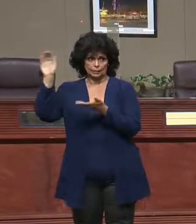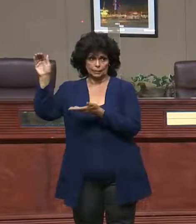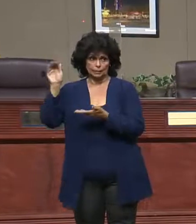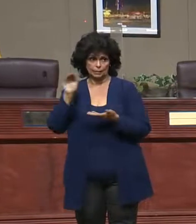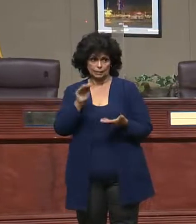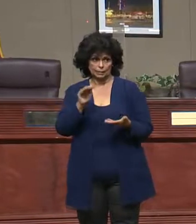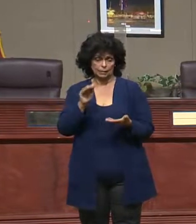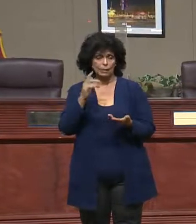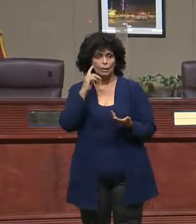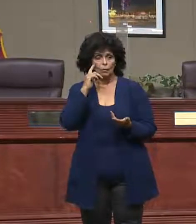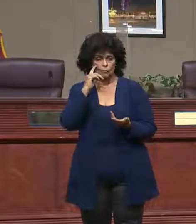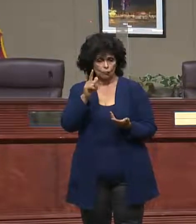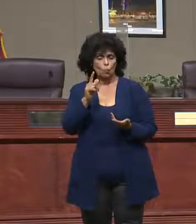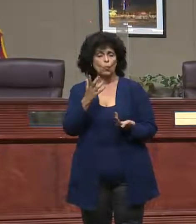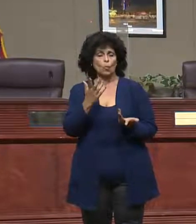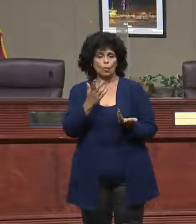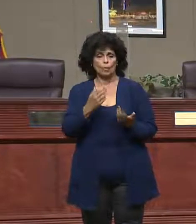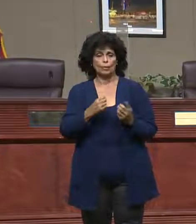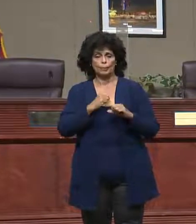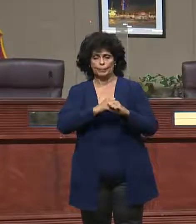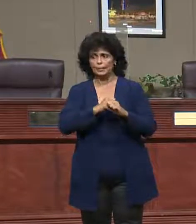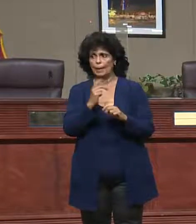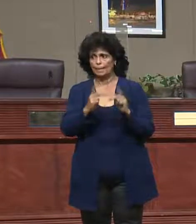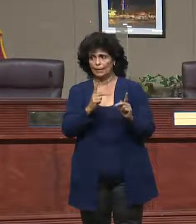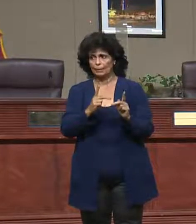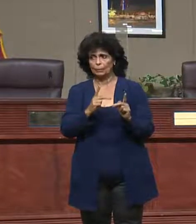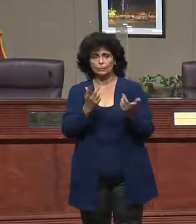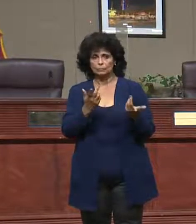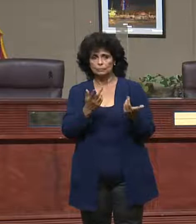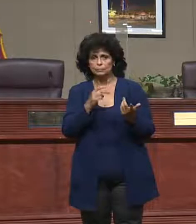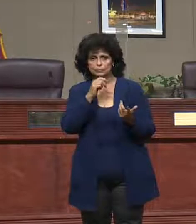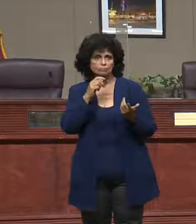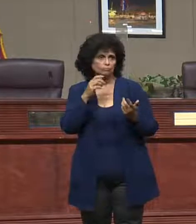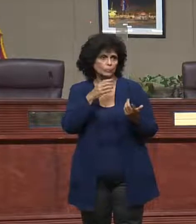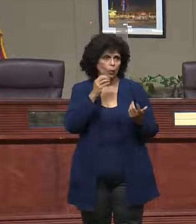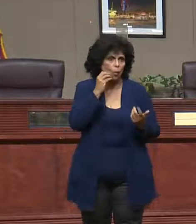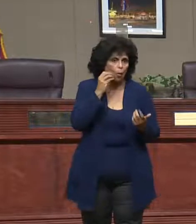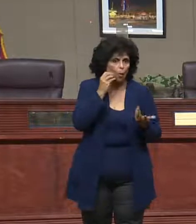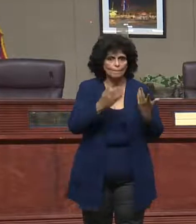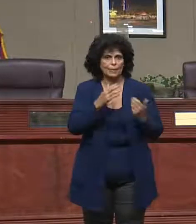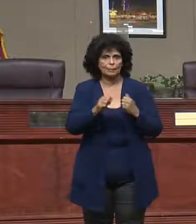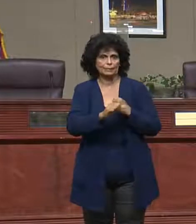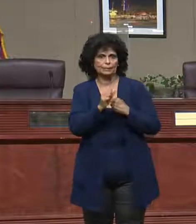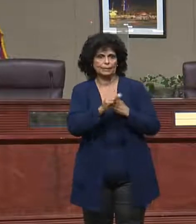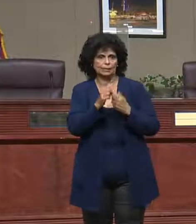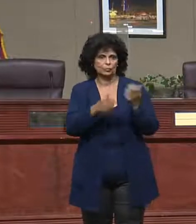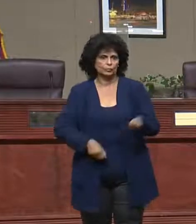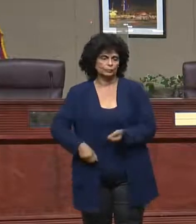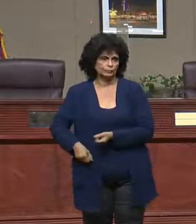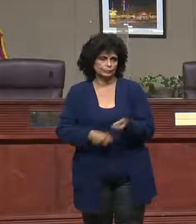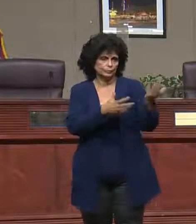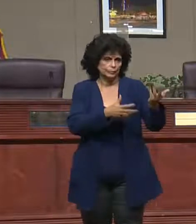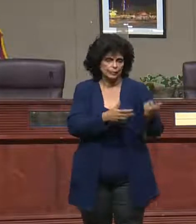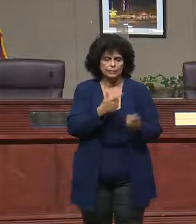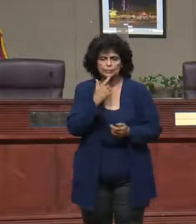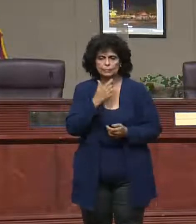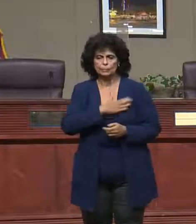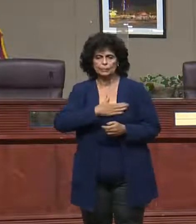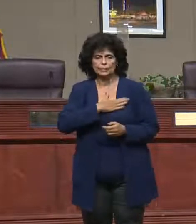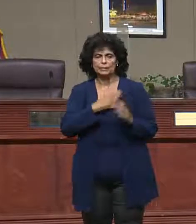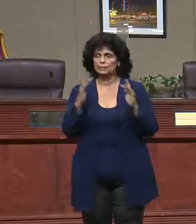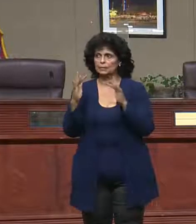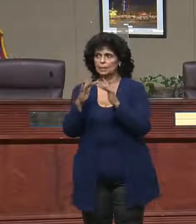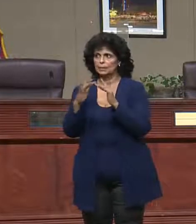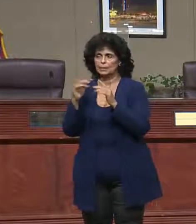eviction diversion program, for the individual and family assistance program, or from small businesses, please contact your congressman